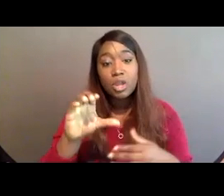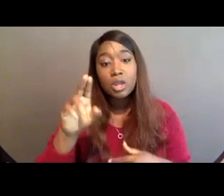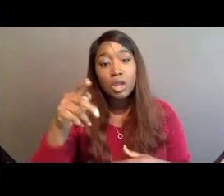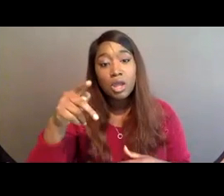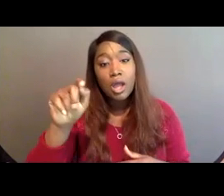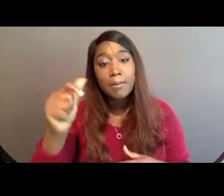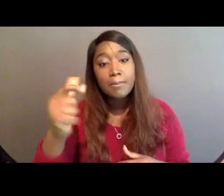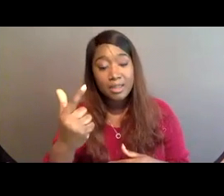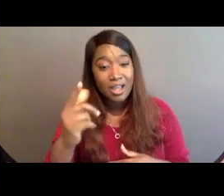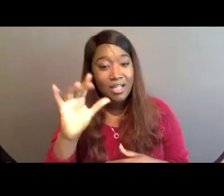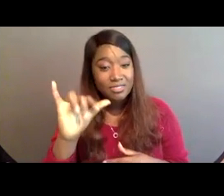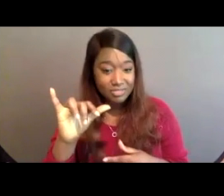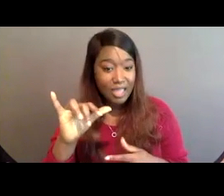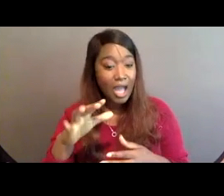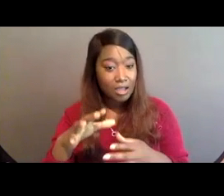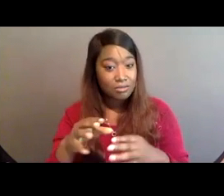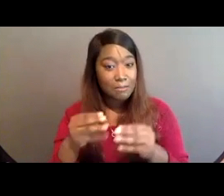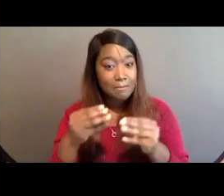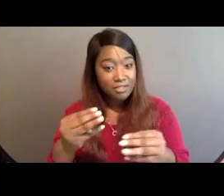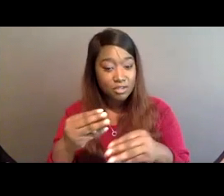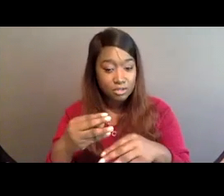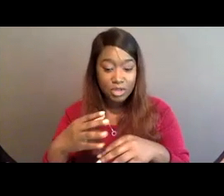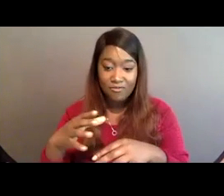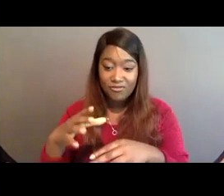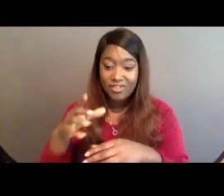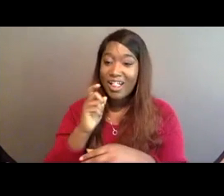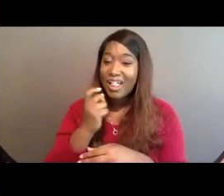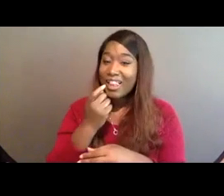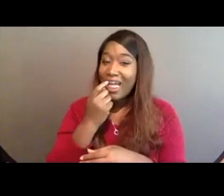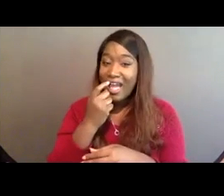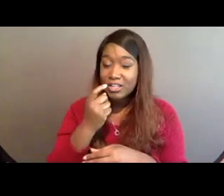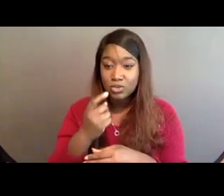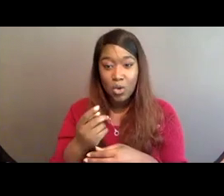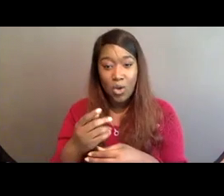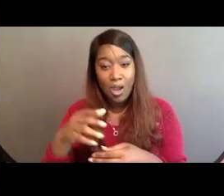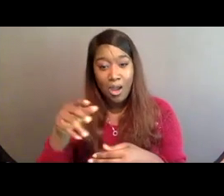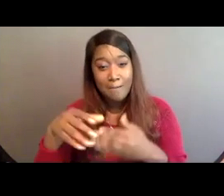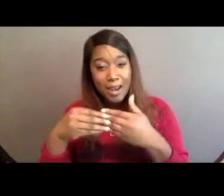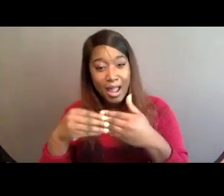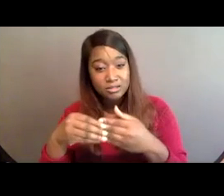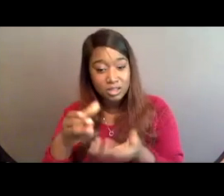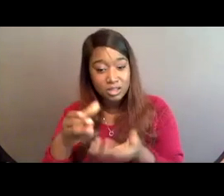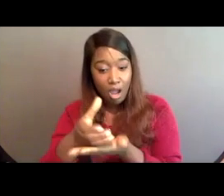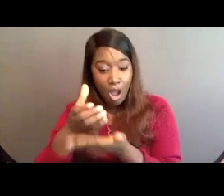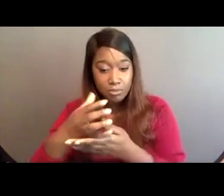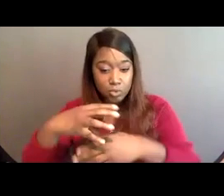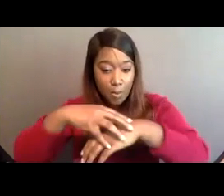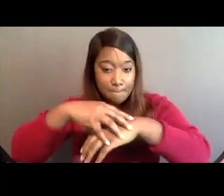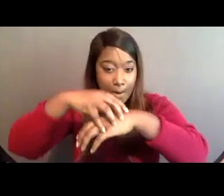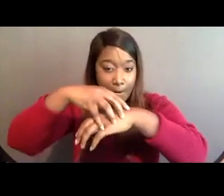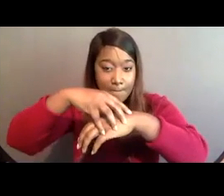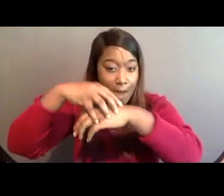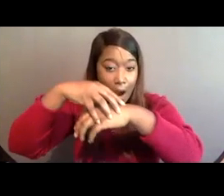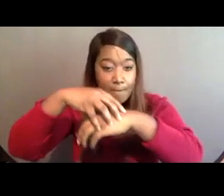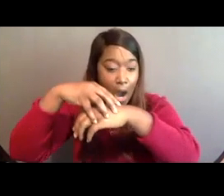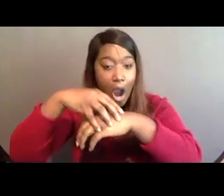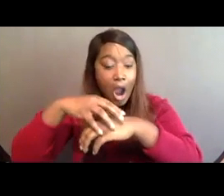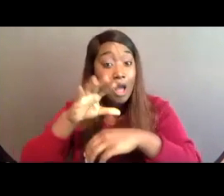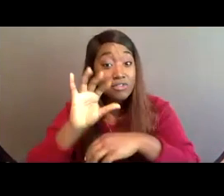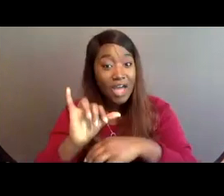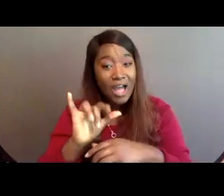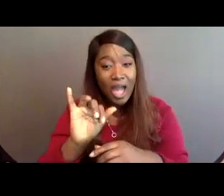creating suction with glass or plastic cups that is effectively like a reverse massage. It is basically opening